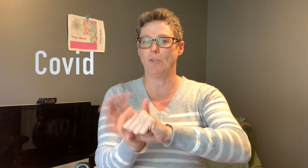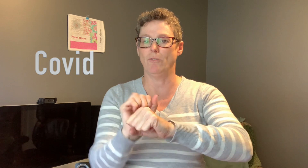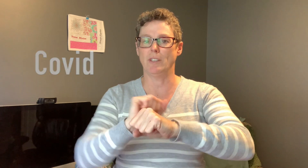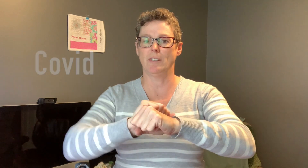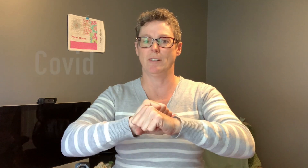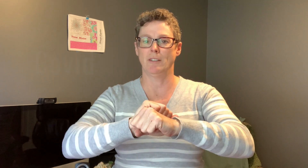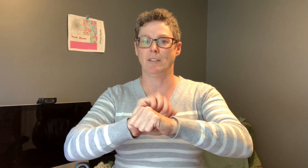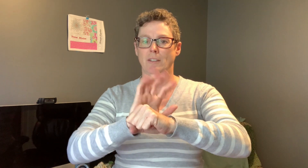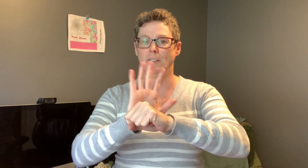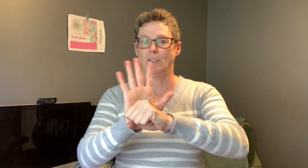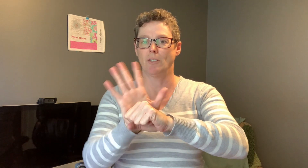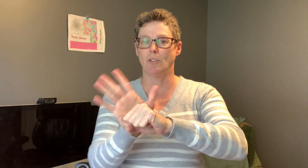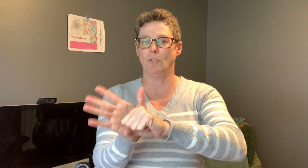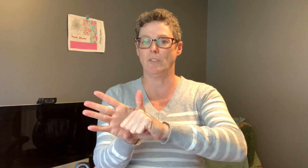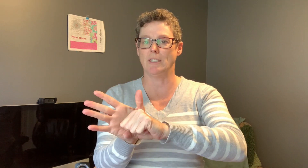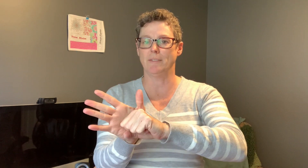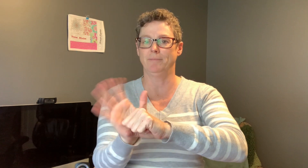COVID. COVID.